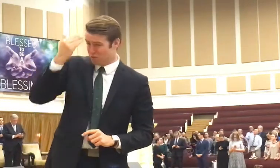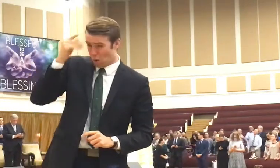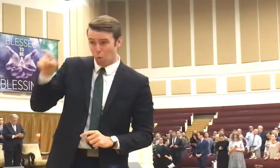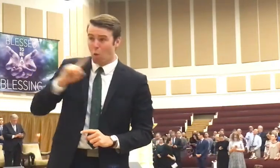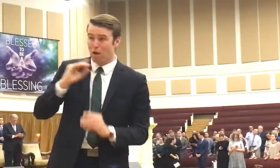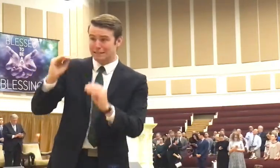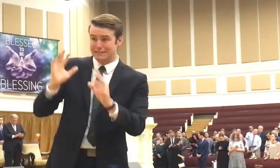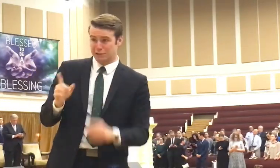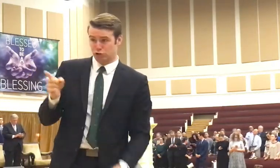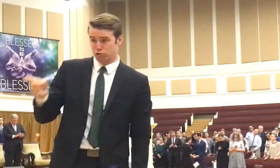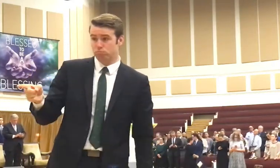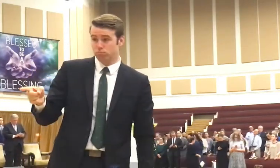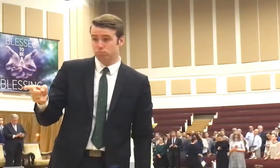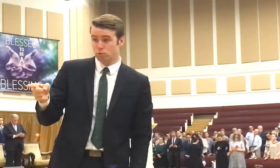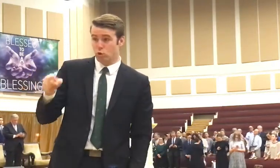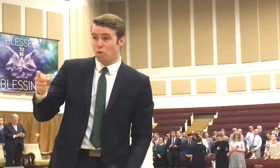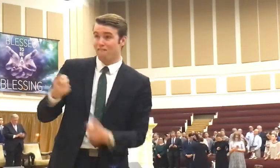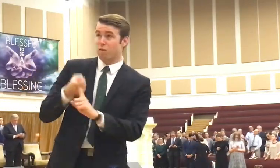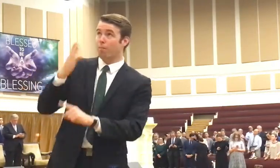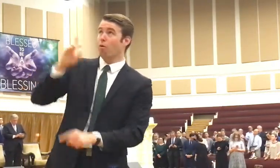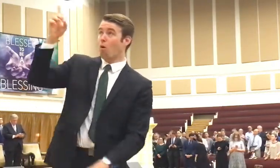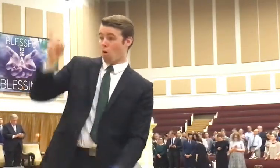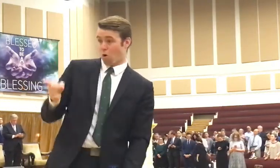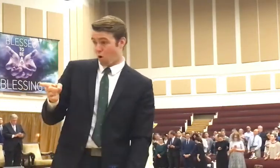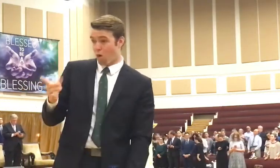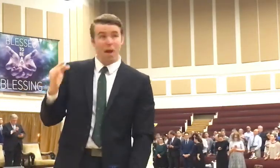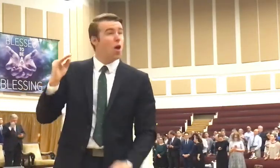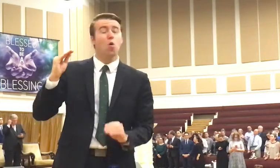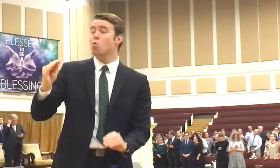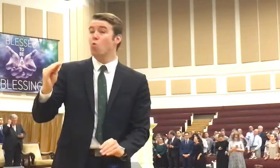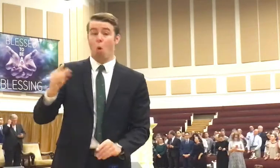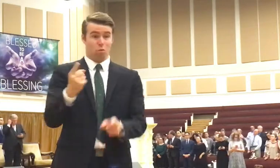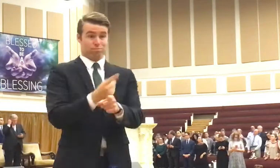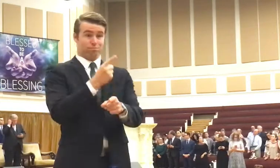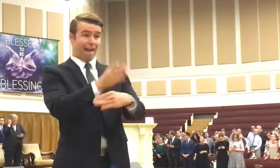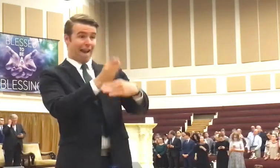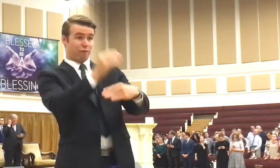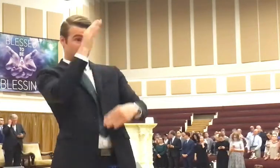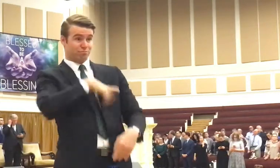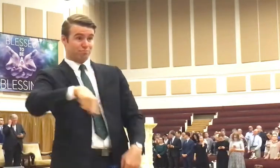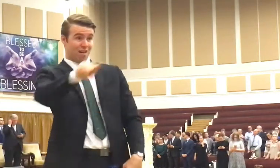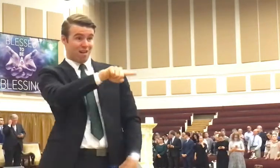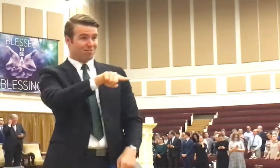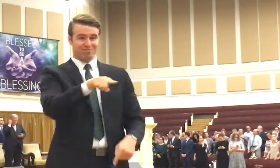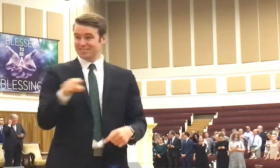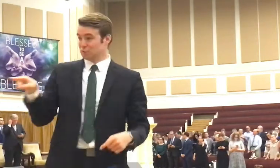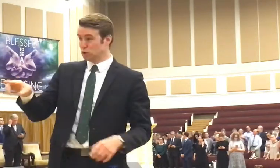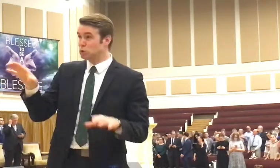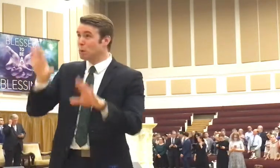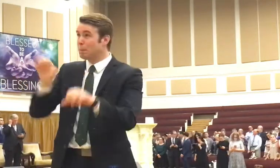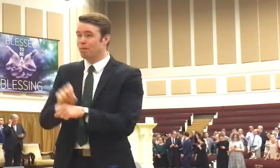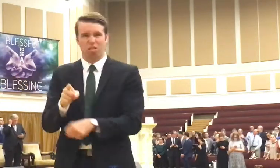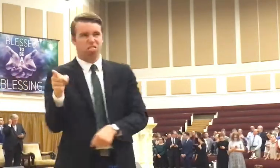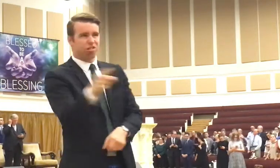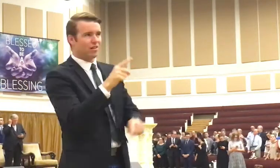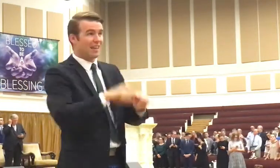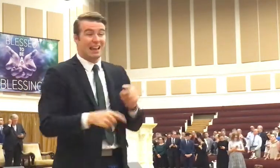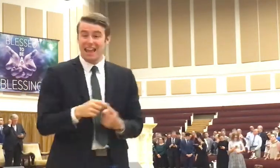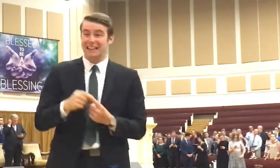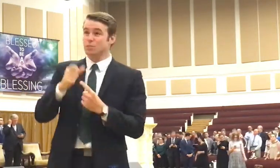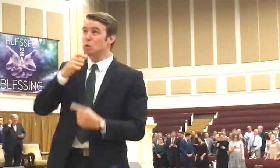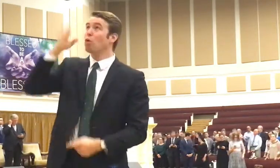teacher. You are come from God, for no man can do these miracles that thou doest except